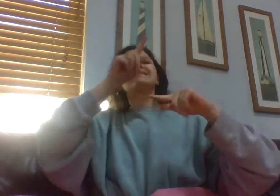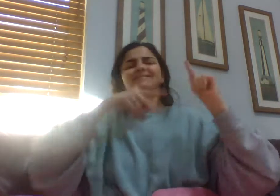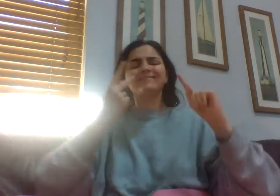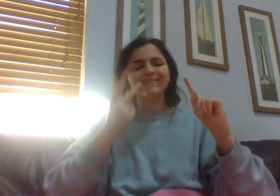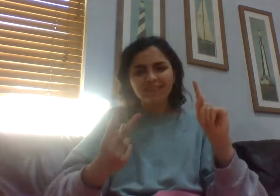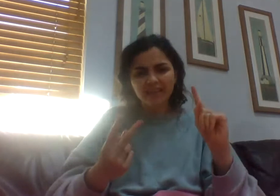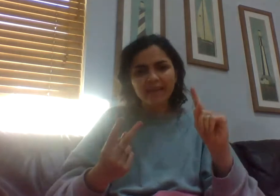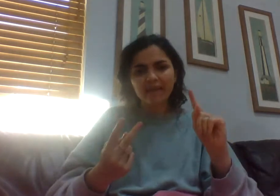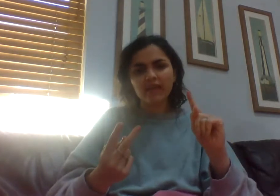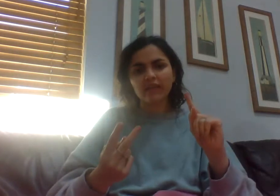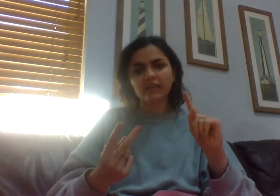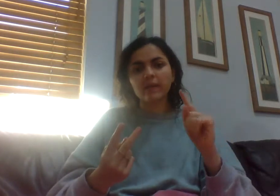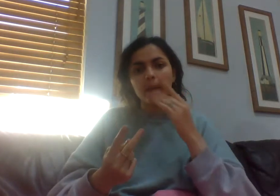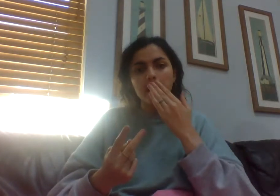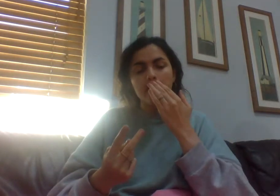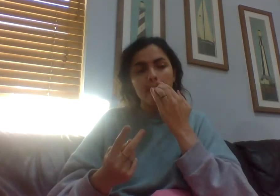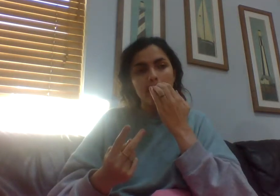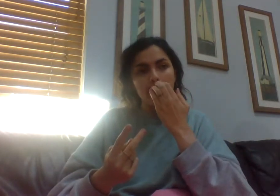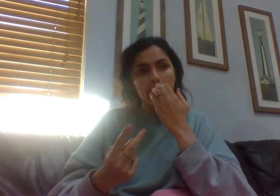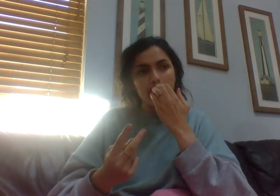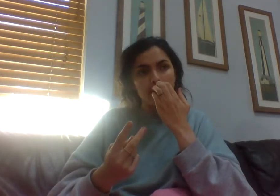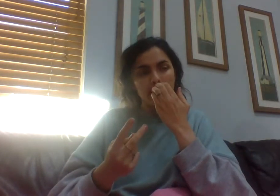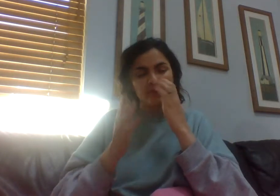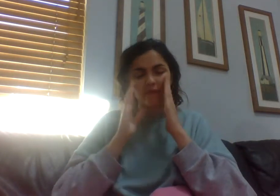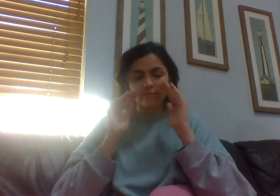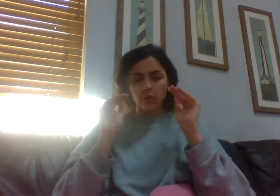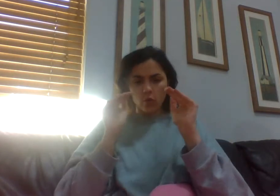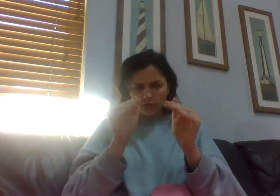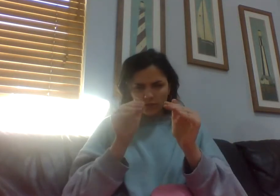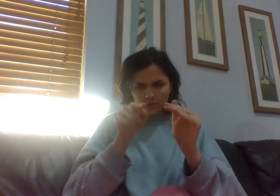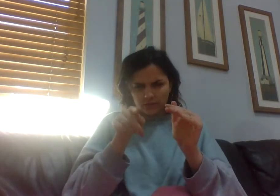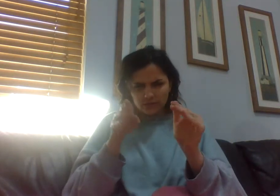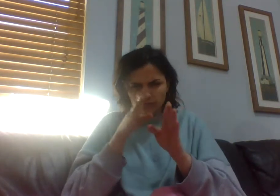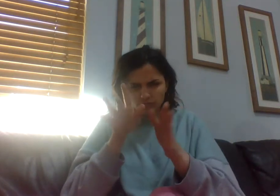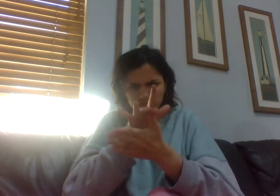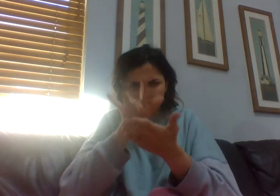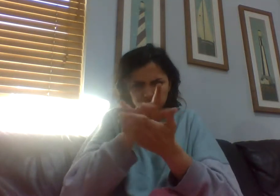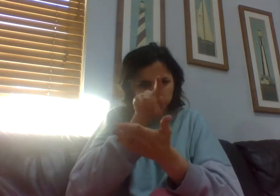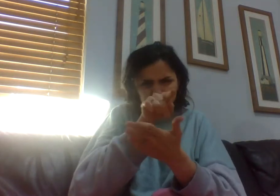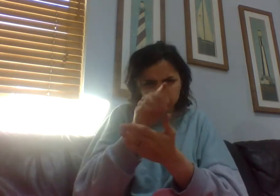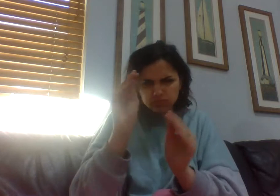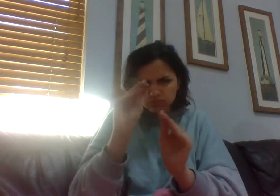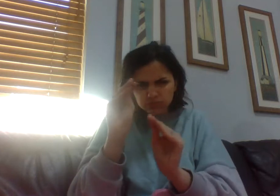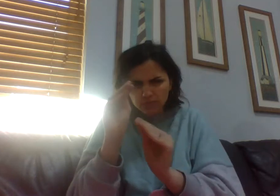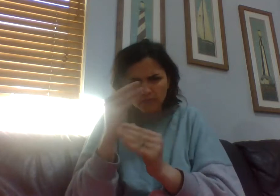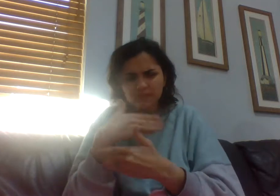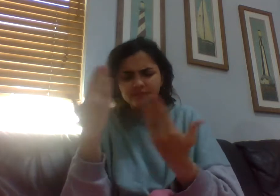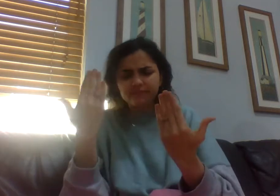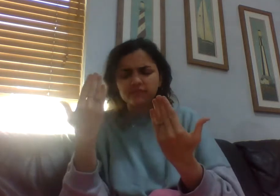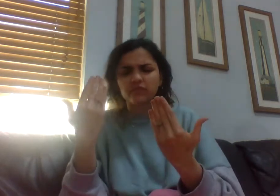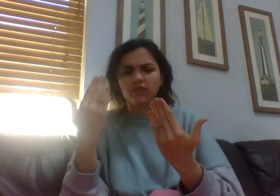of the central focus, those unique angles that are captured within the parameters